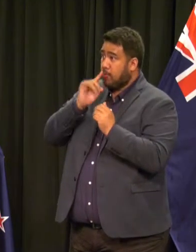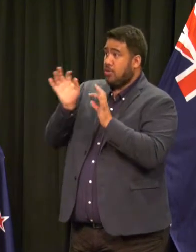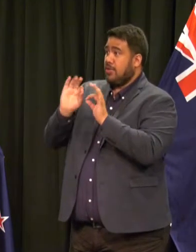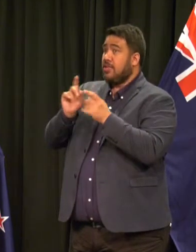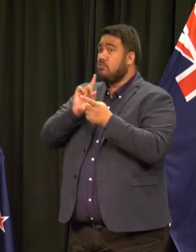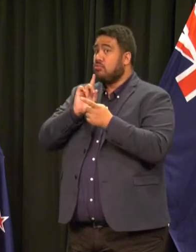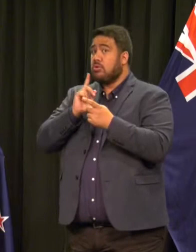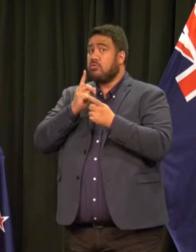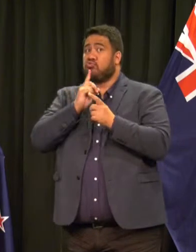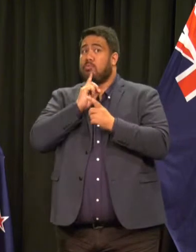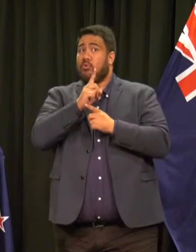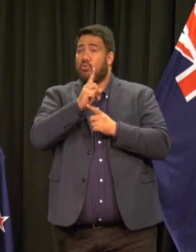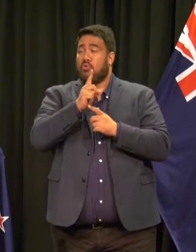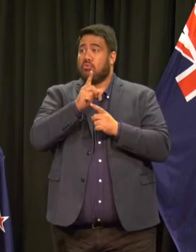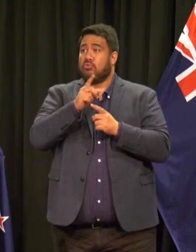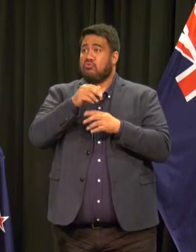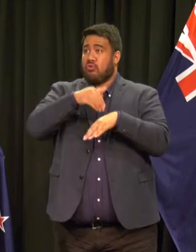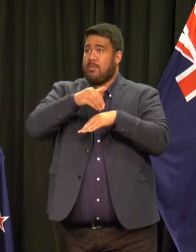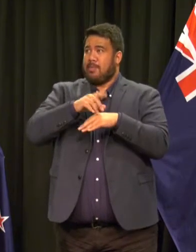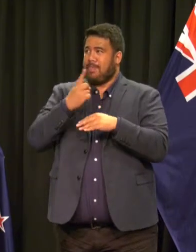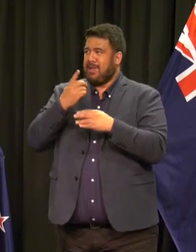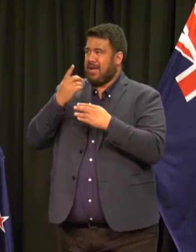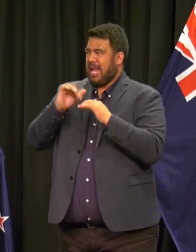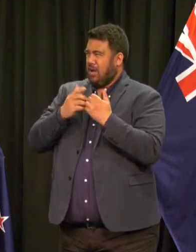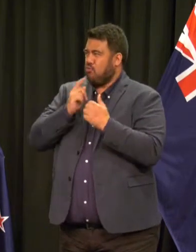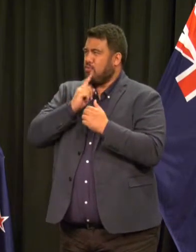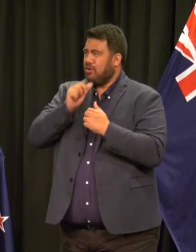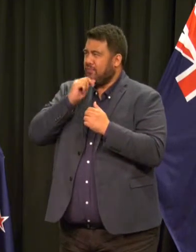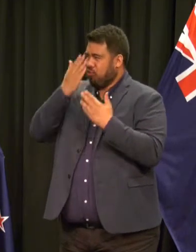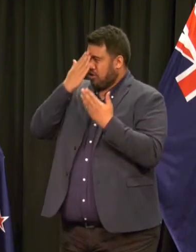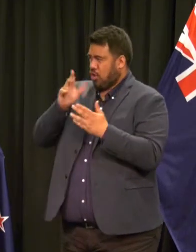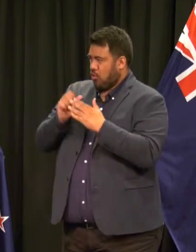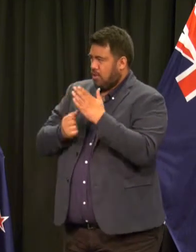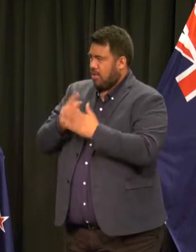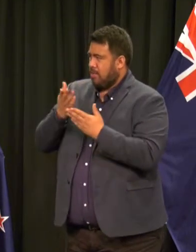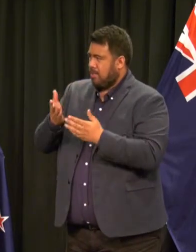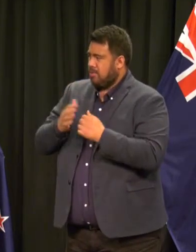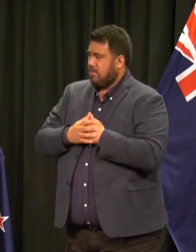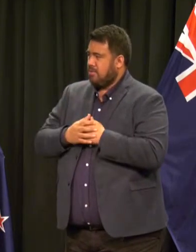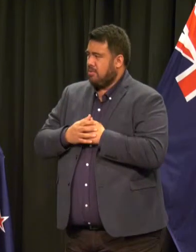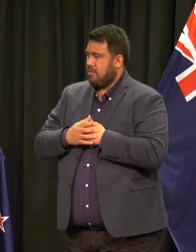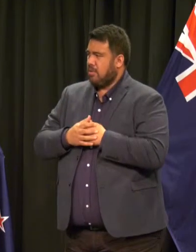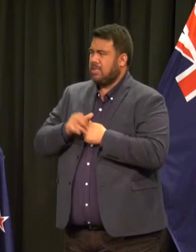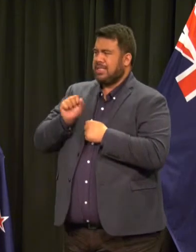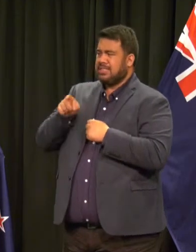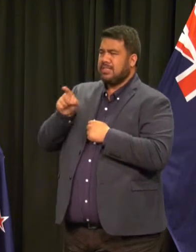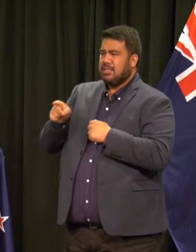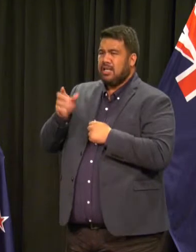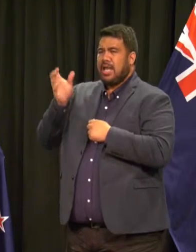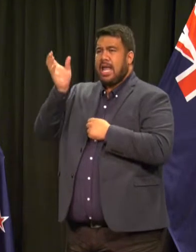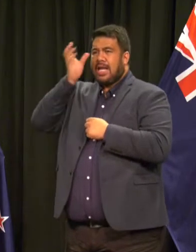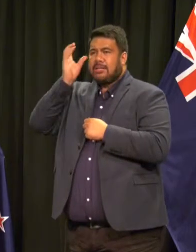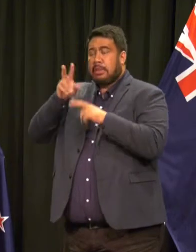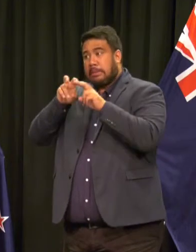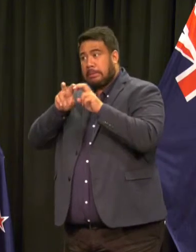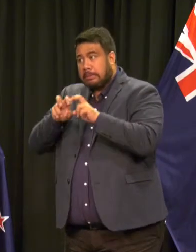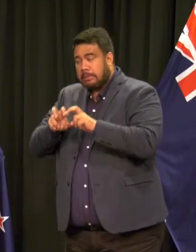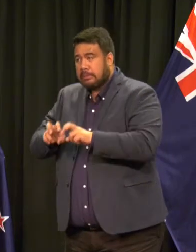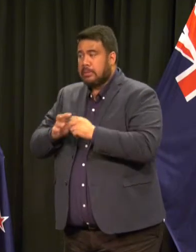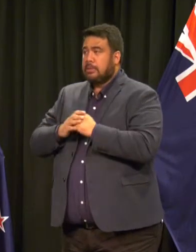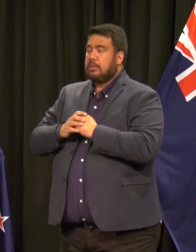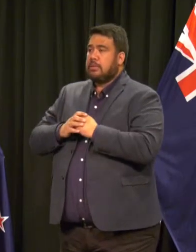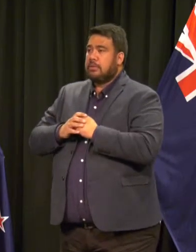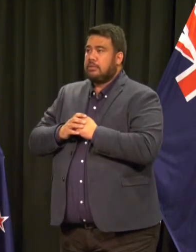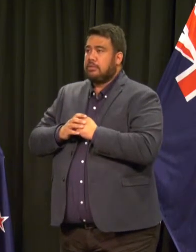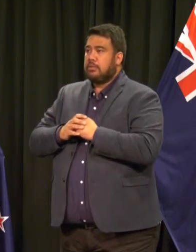because they didn't know a crime had happened. Now, round about then, you're getting a bit academic, very bureaucratic, and maybe not